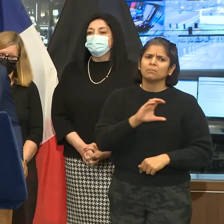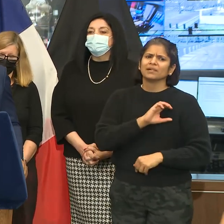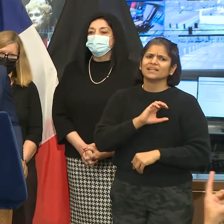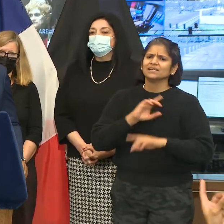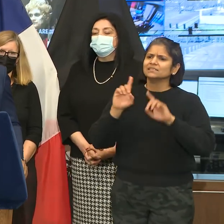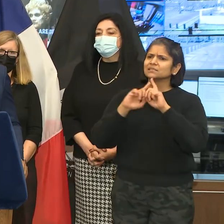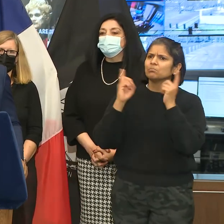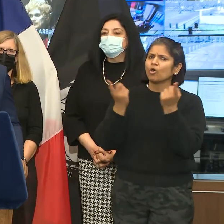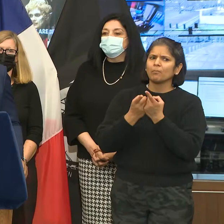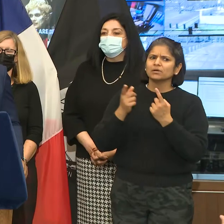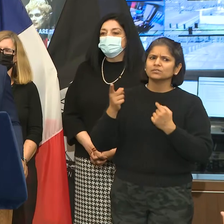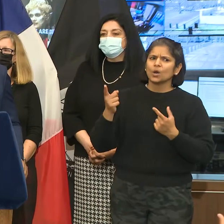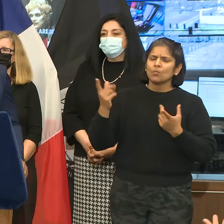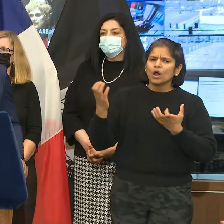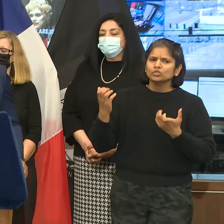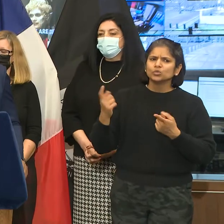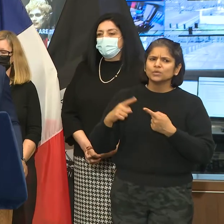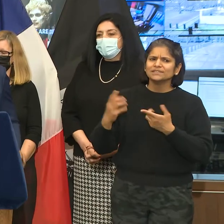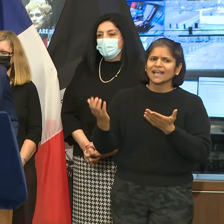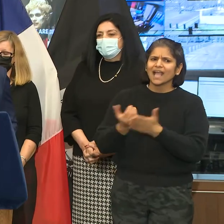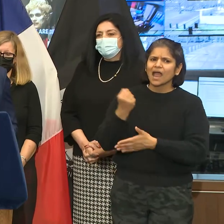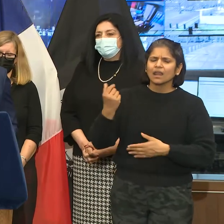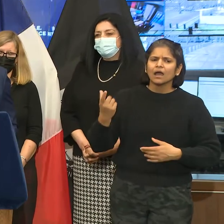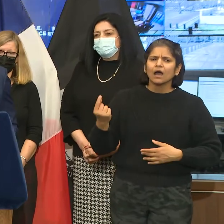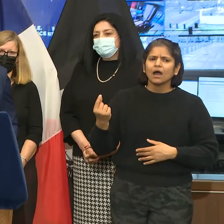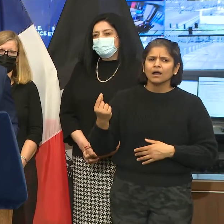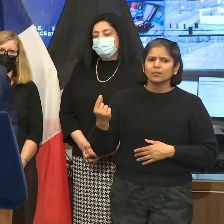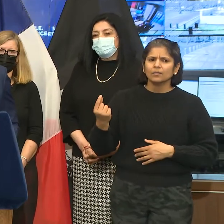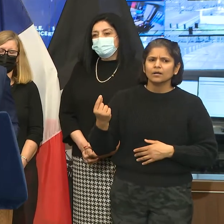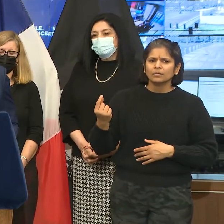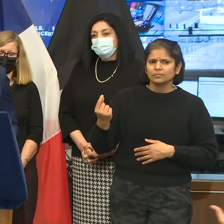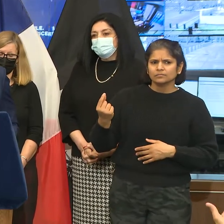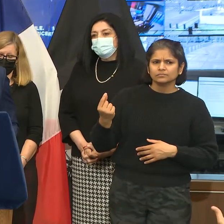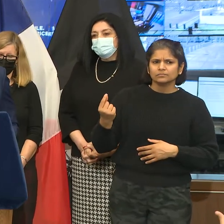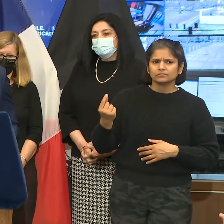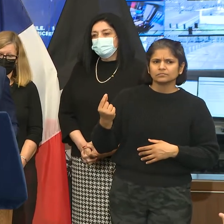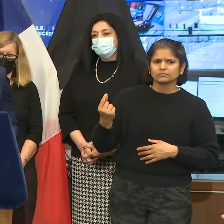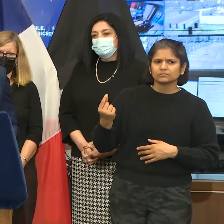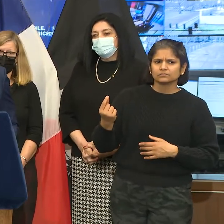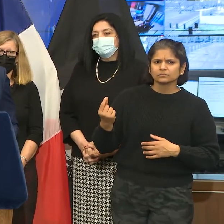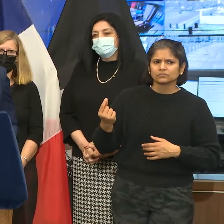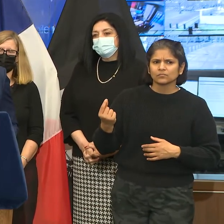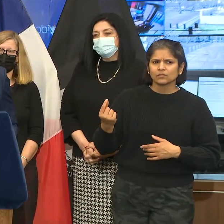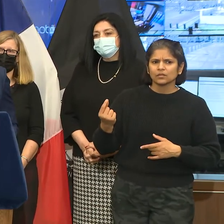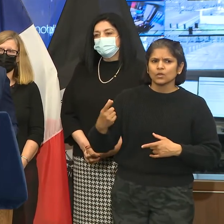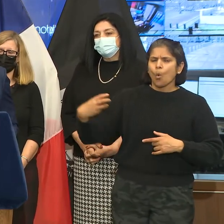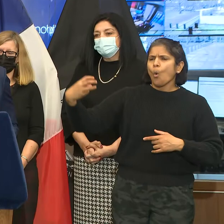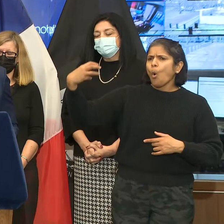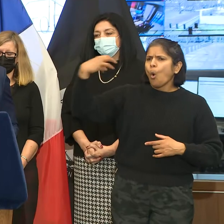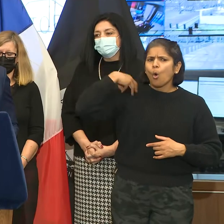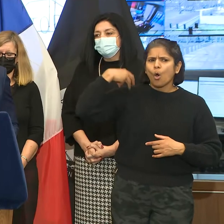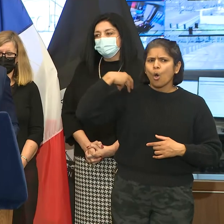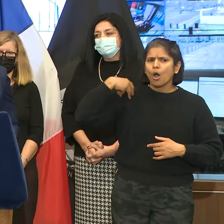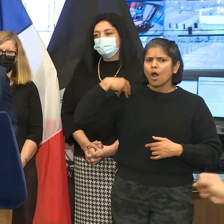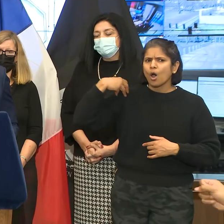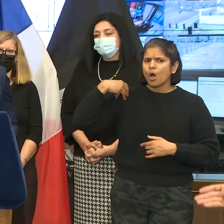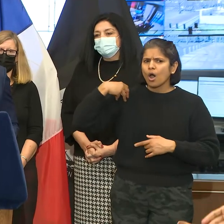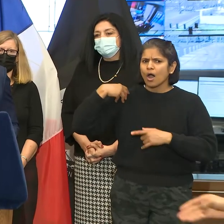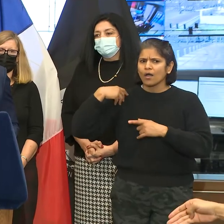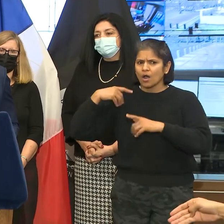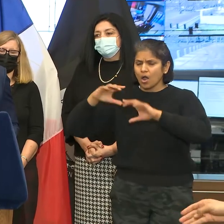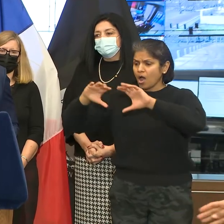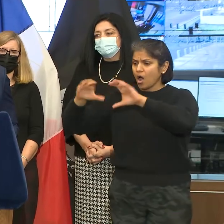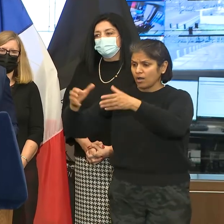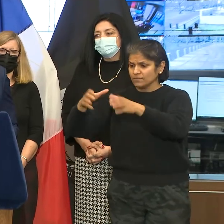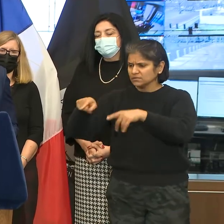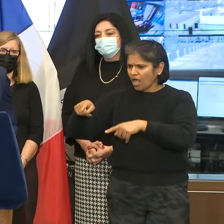from desk positions to the field. Has the police department given you a tally on the number of badge-carrying officers in those desk